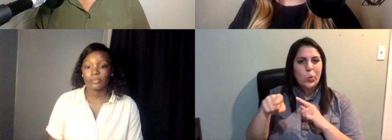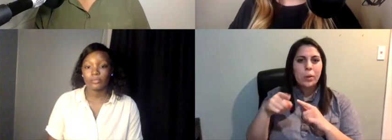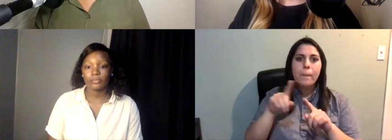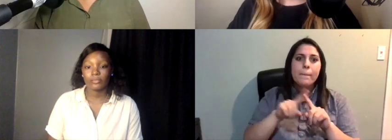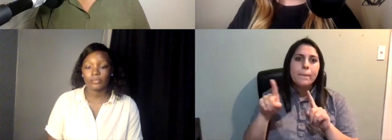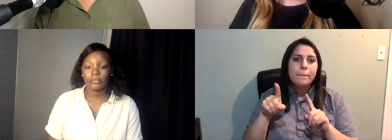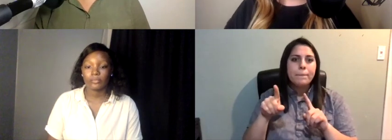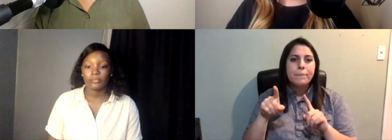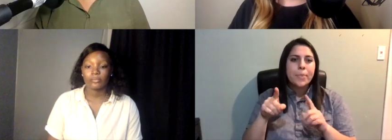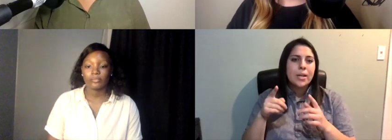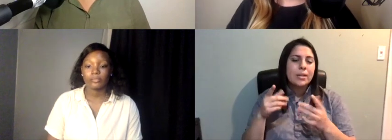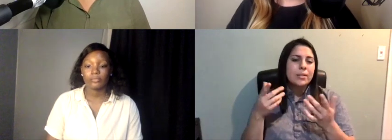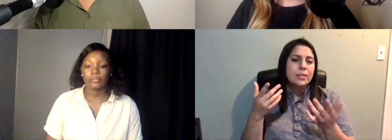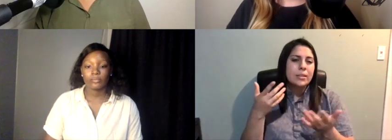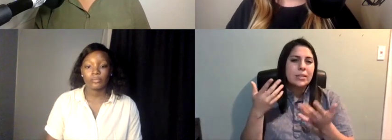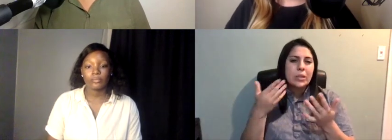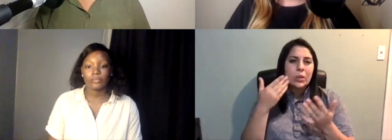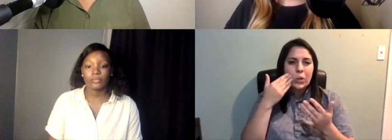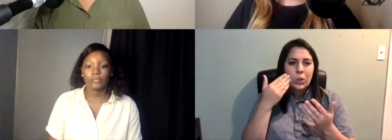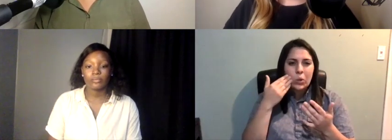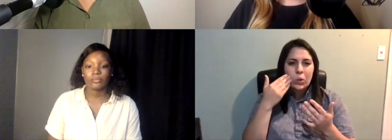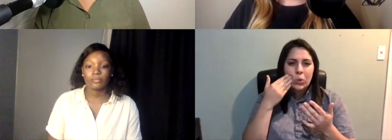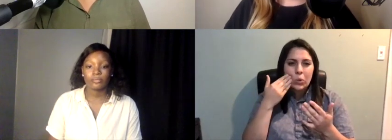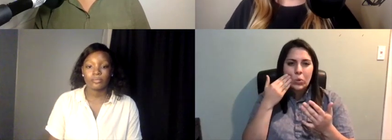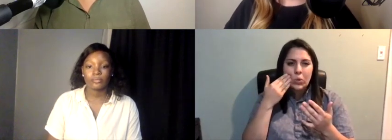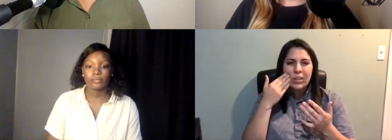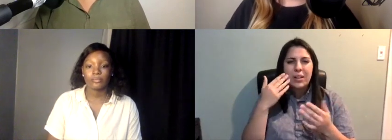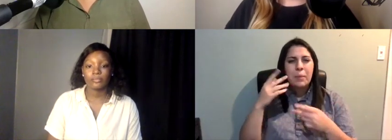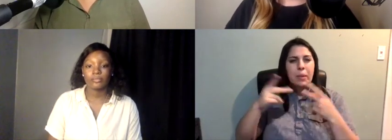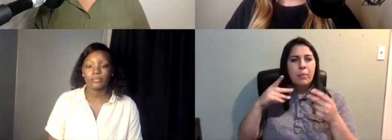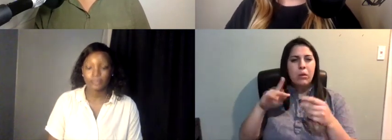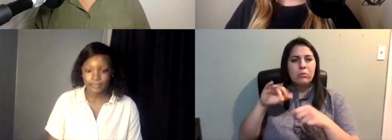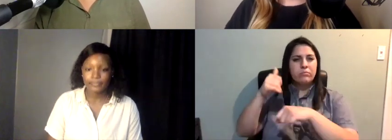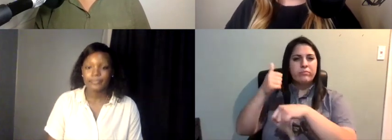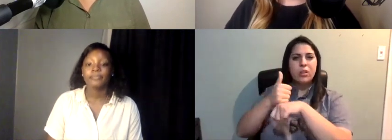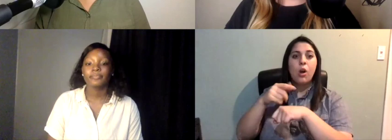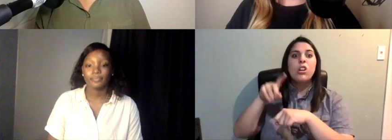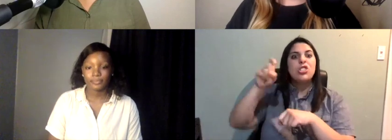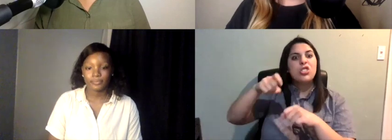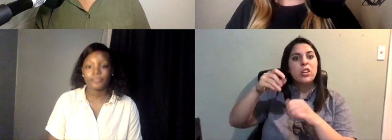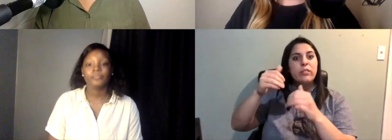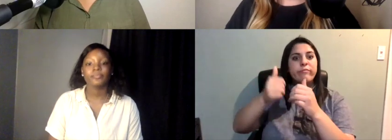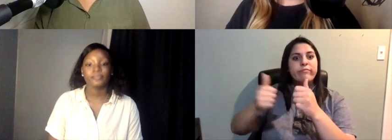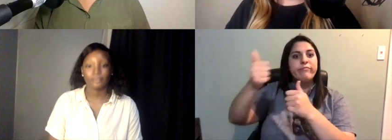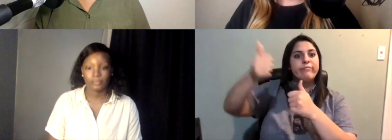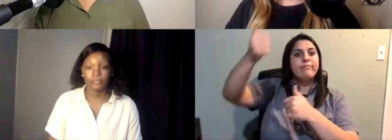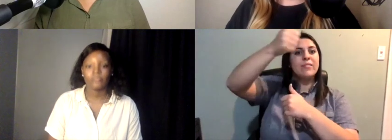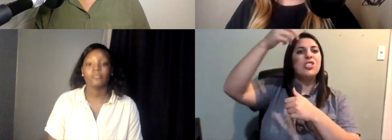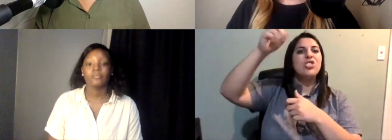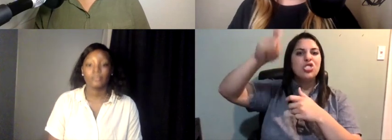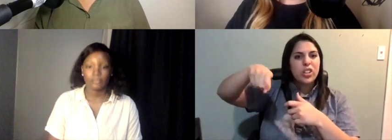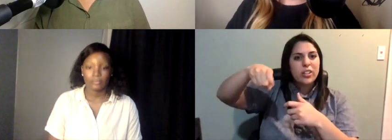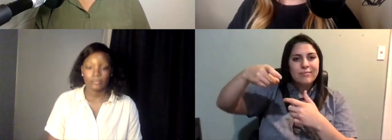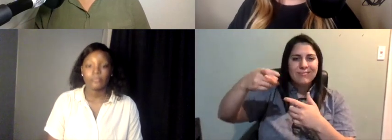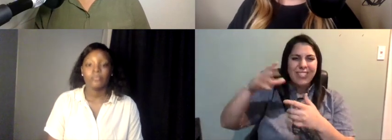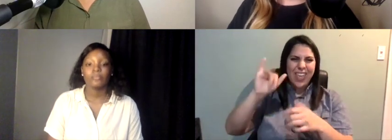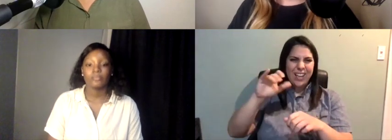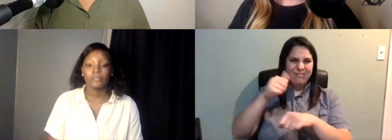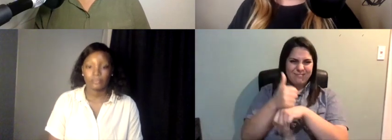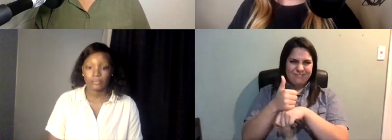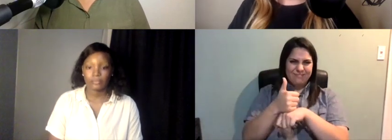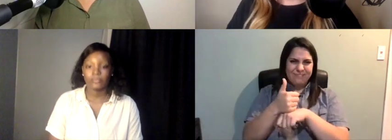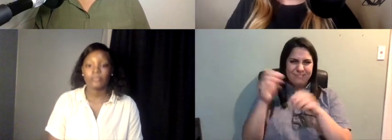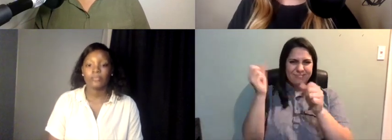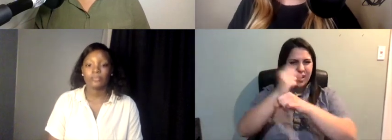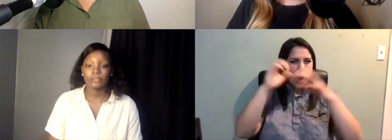also something that shouldn't be so expected either. If you're working, like you were saying, I could be making a lot more